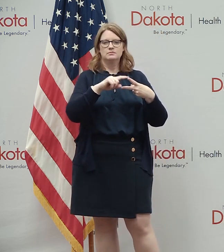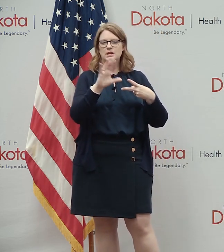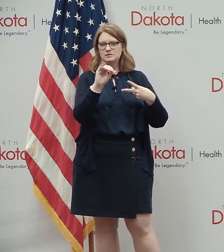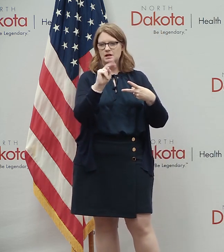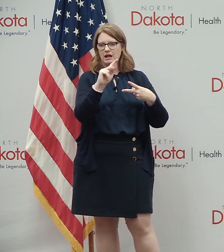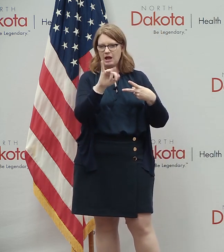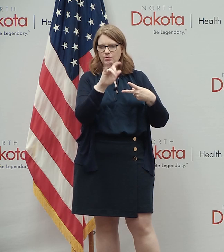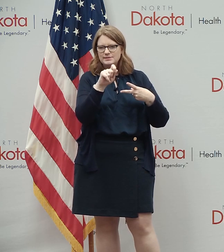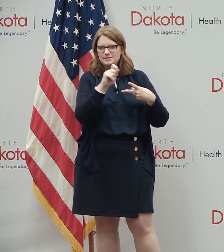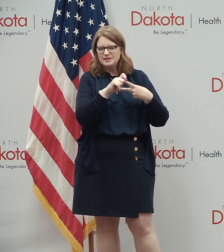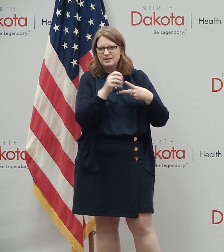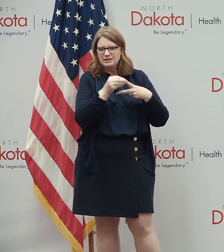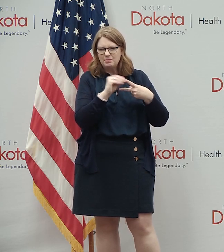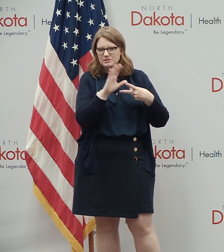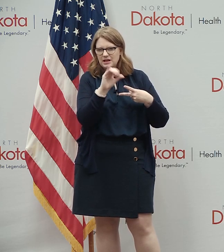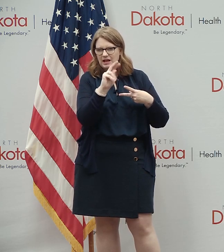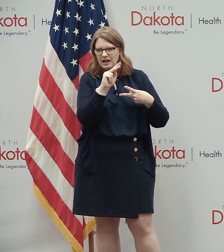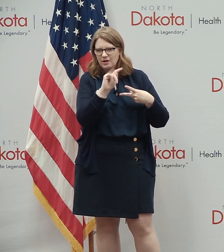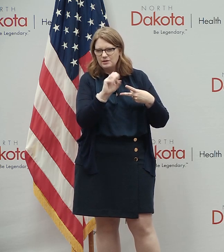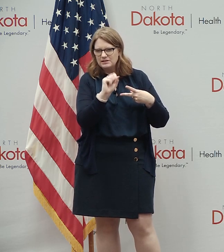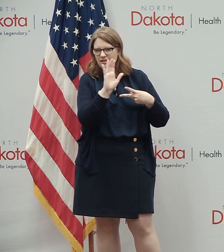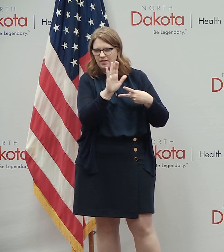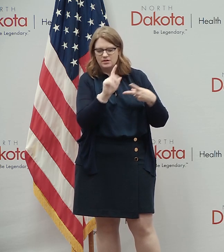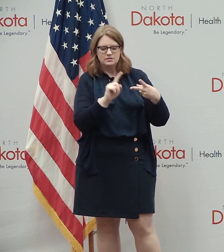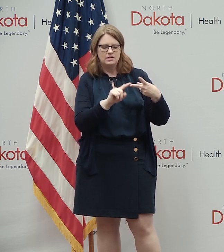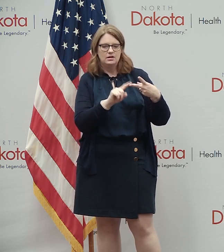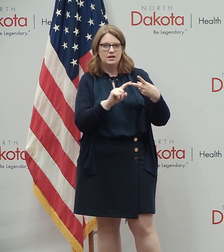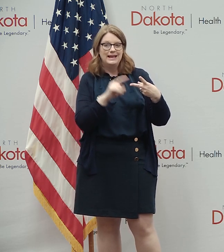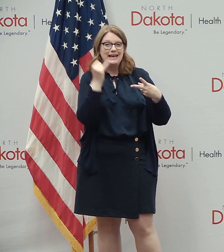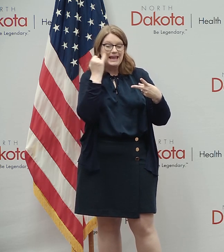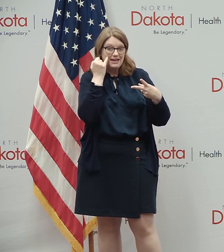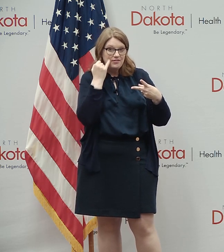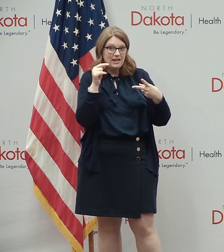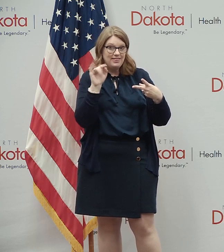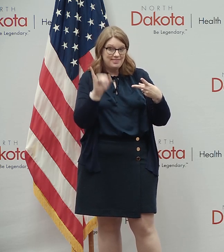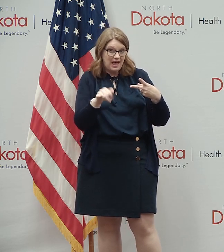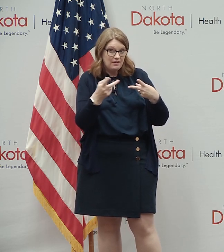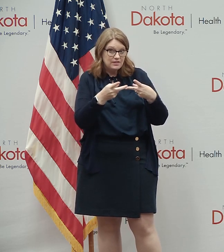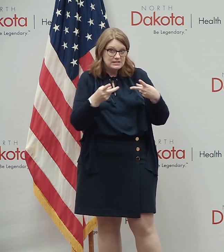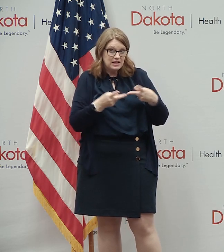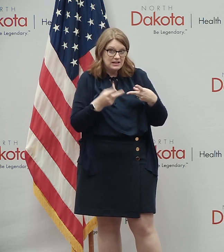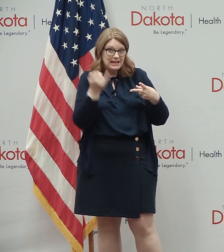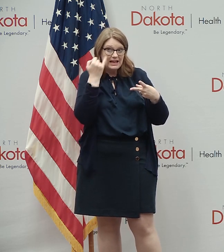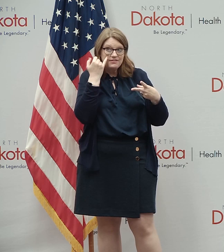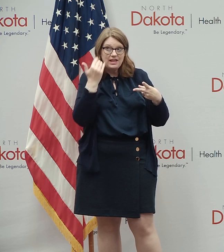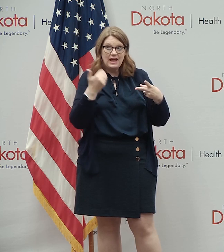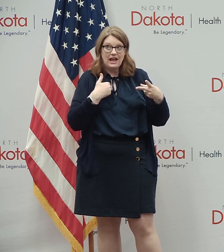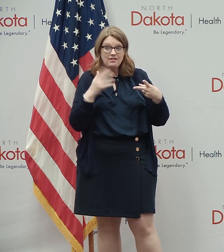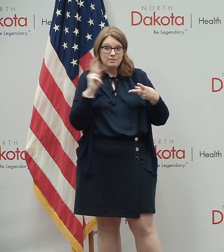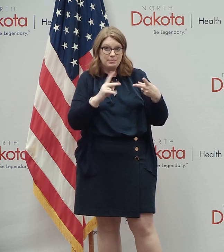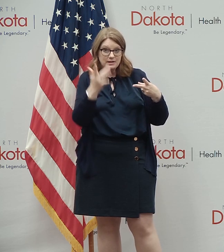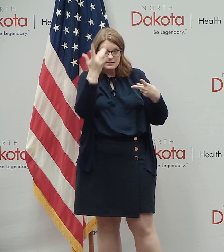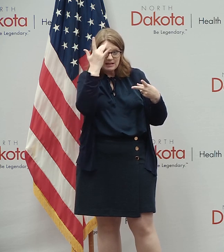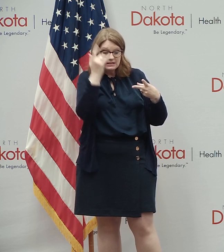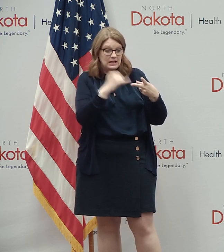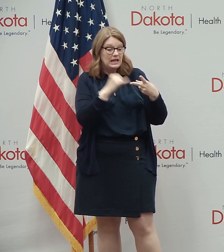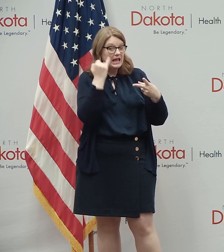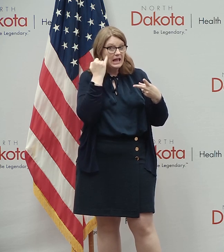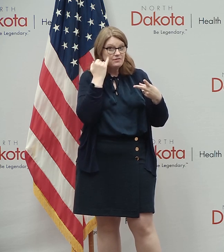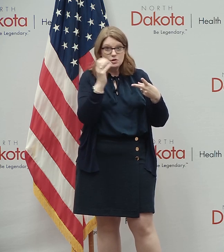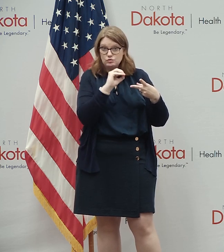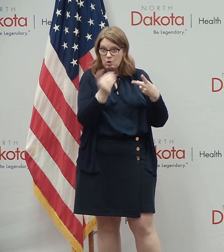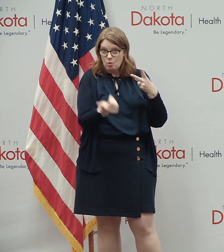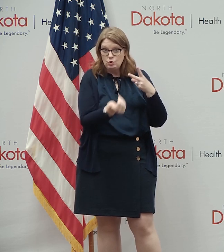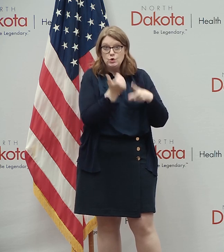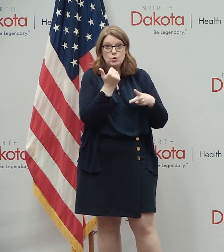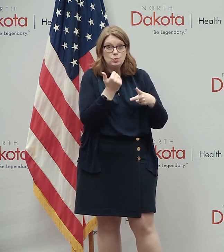the second gating factor is whether or not there are active residents in the facilities. And as long as there are no new active residents, the